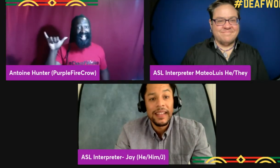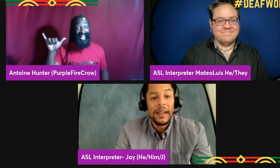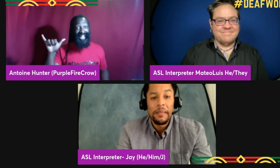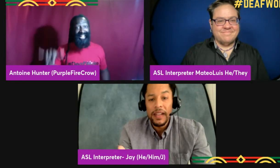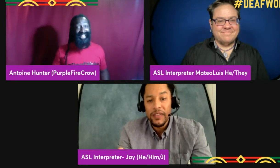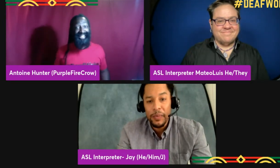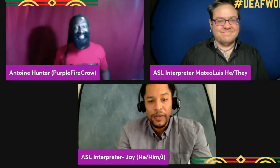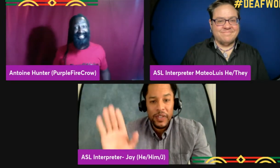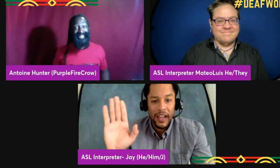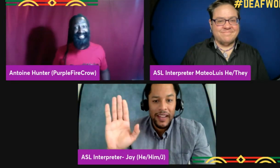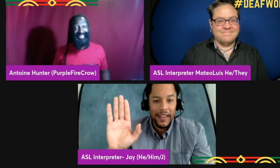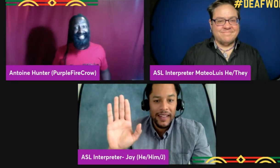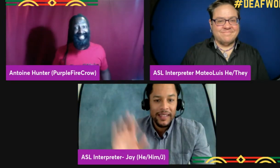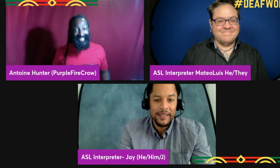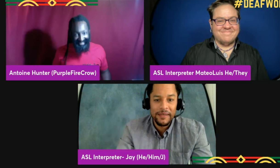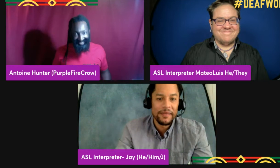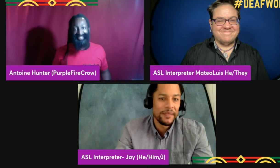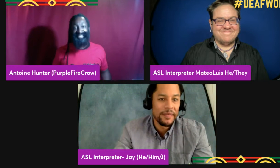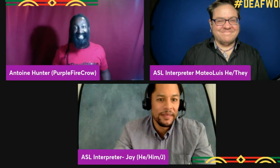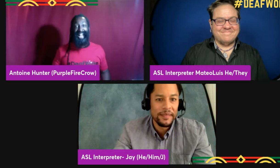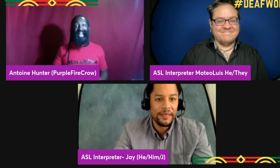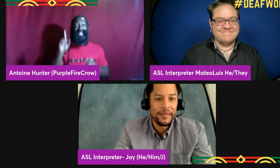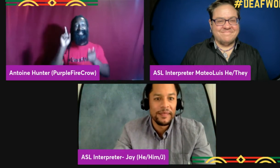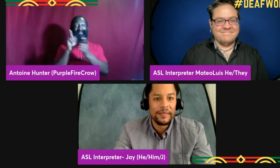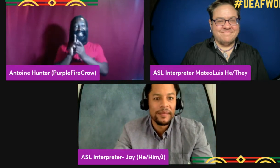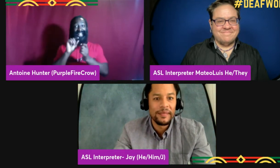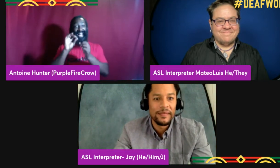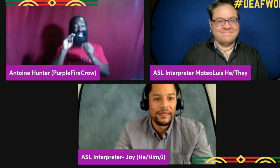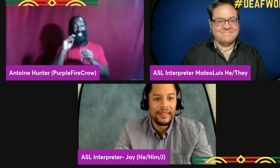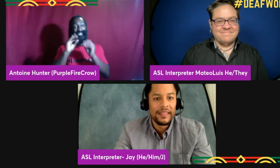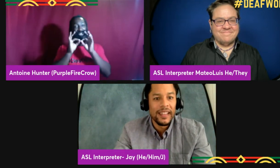Please meet Interpreter Jay.